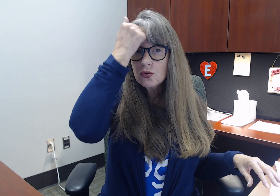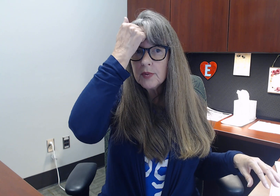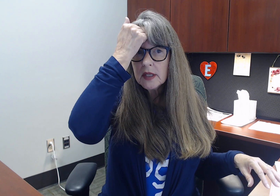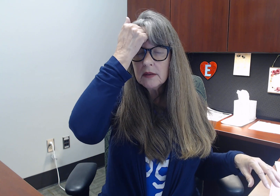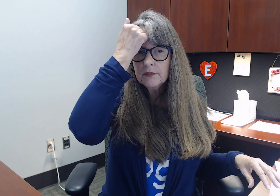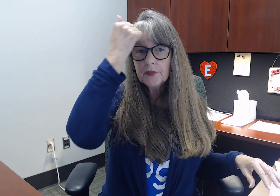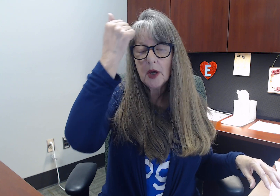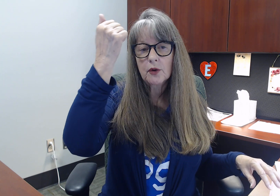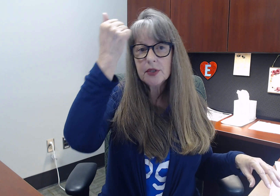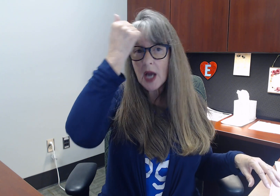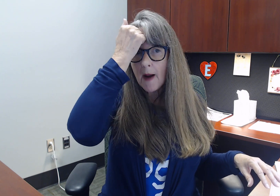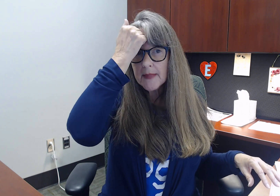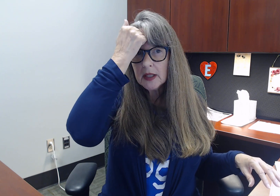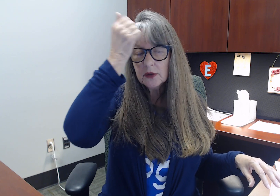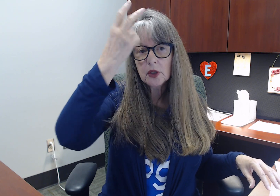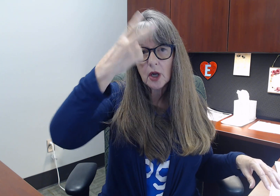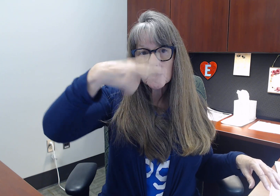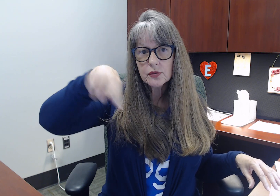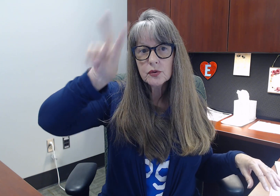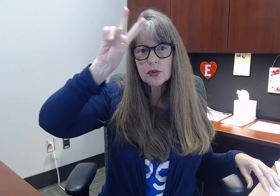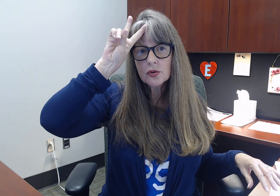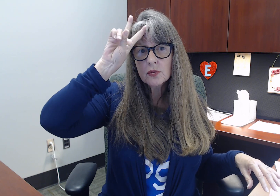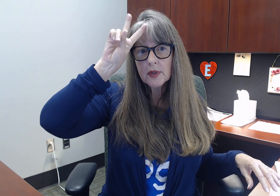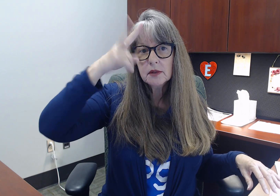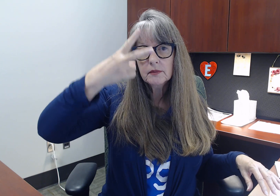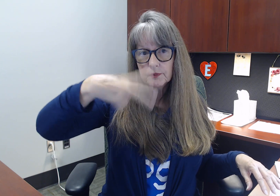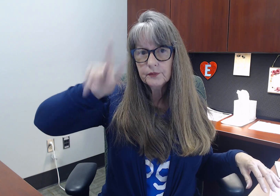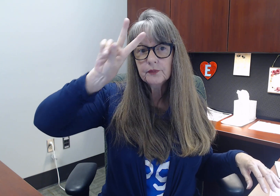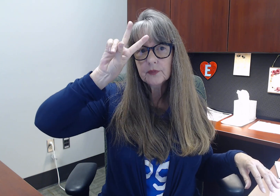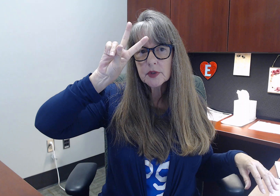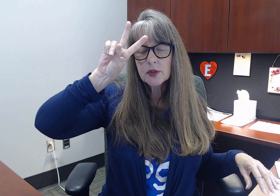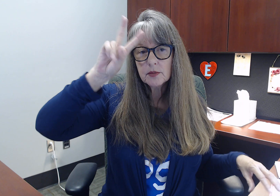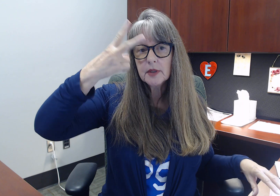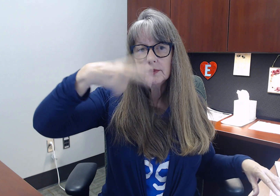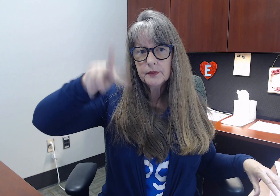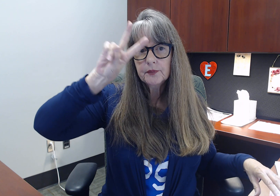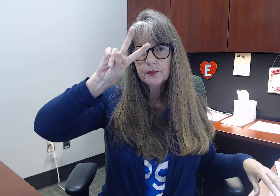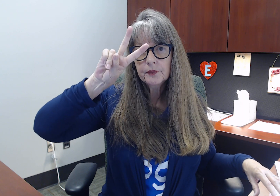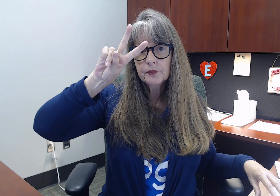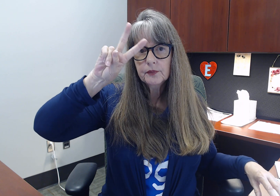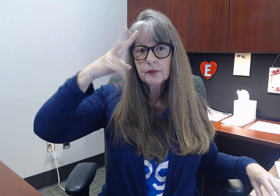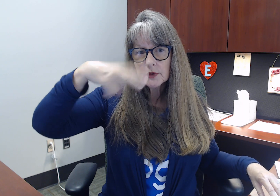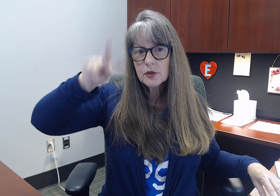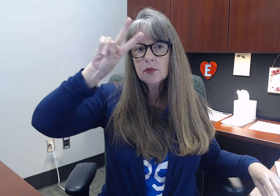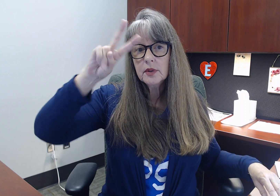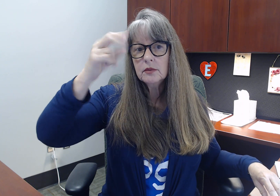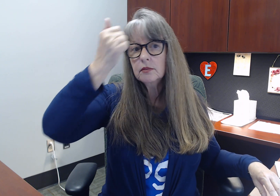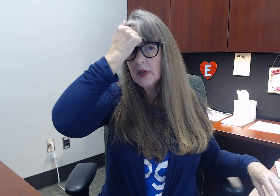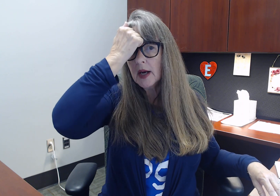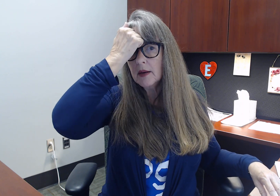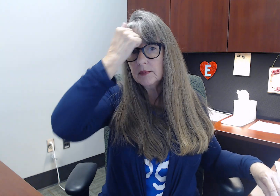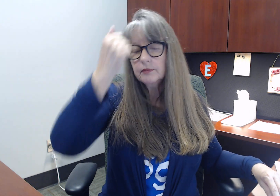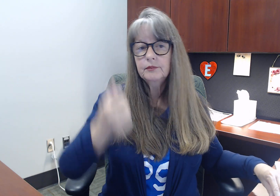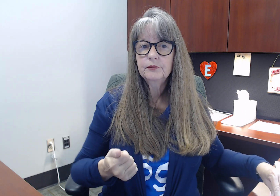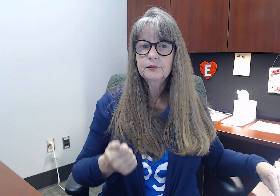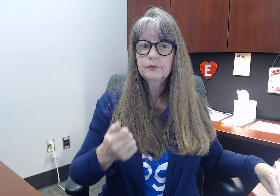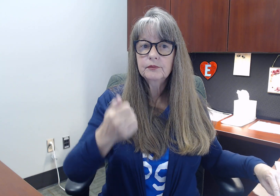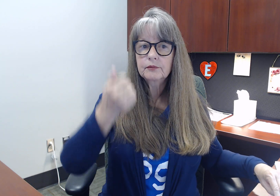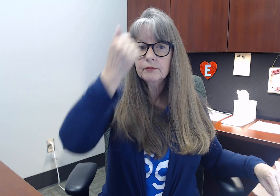Stupid or dumb. You could also do stupid. stupid, dumb. That